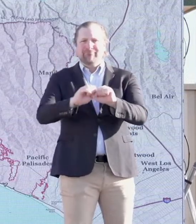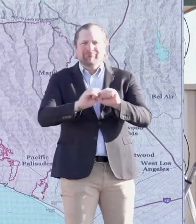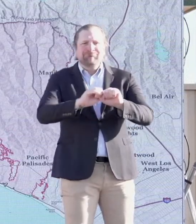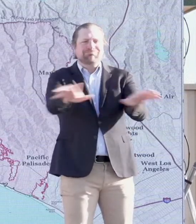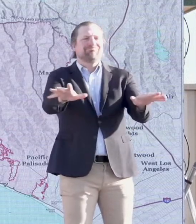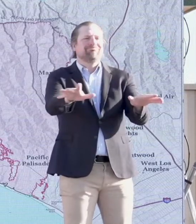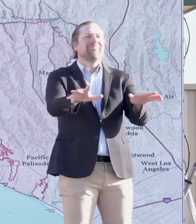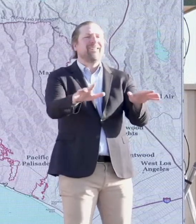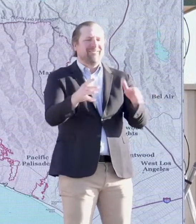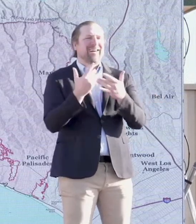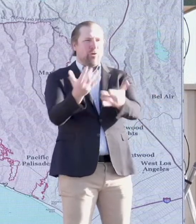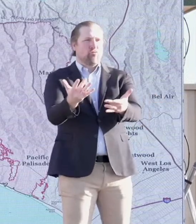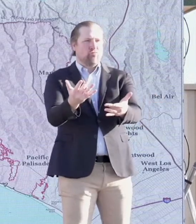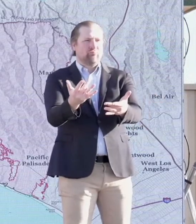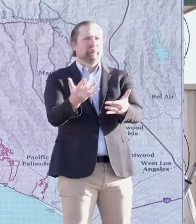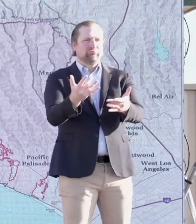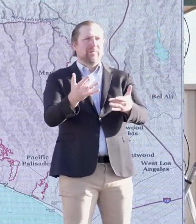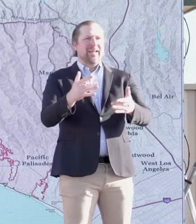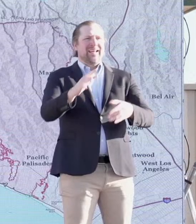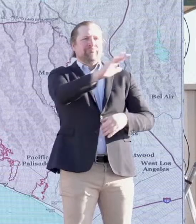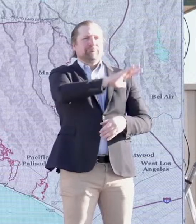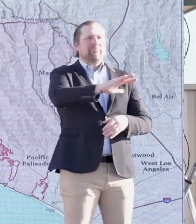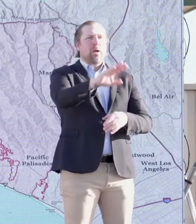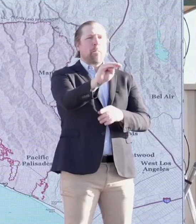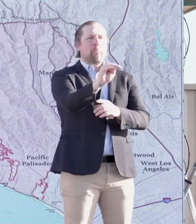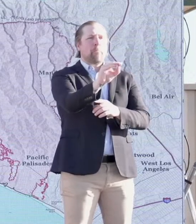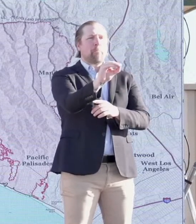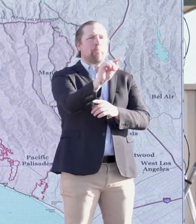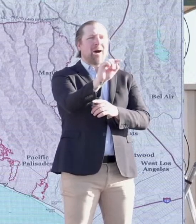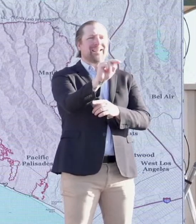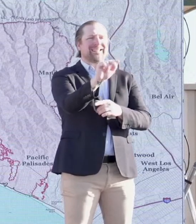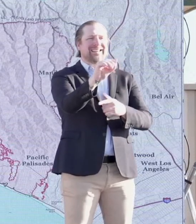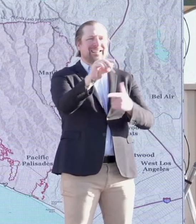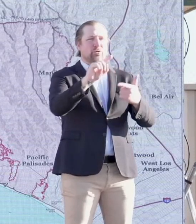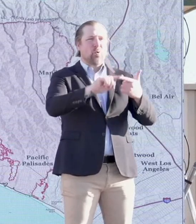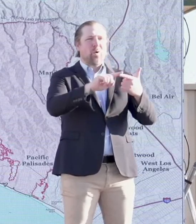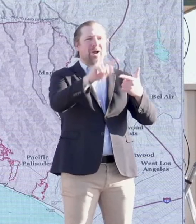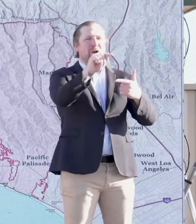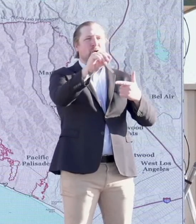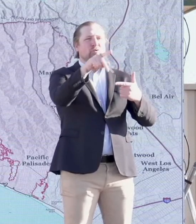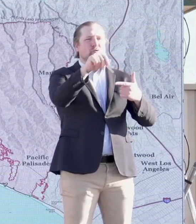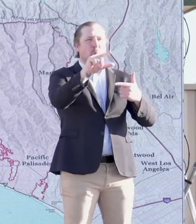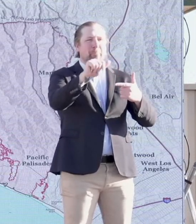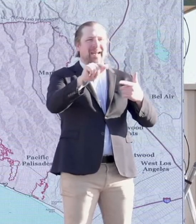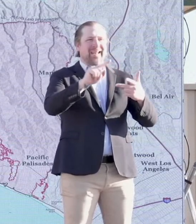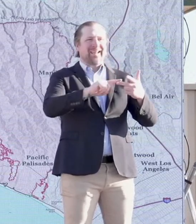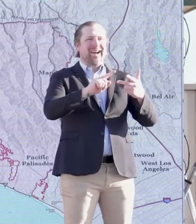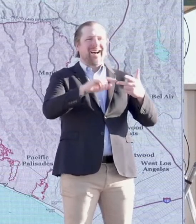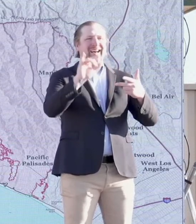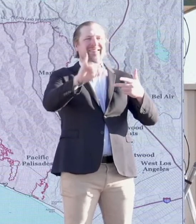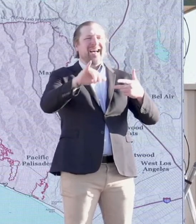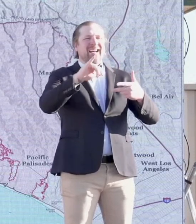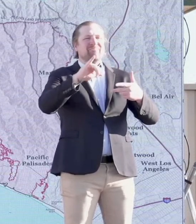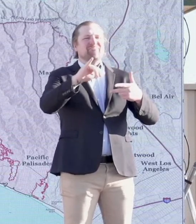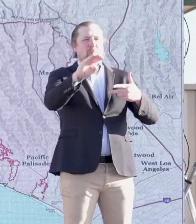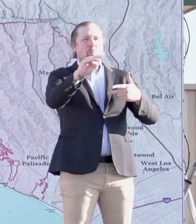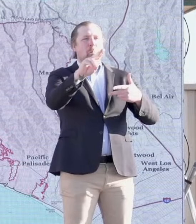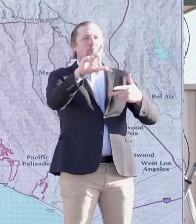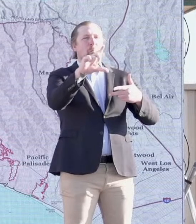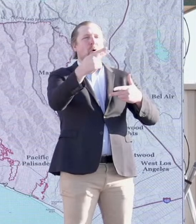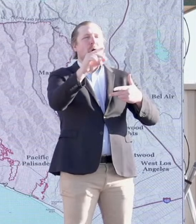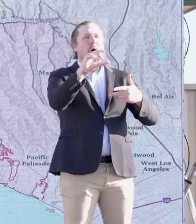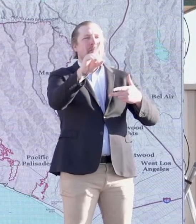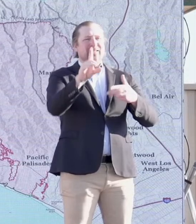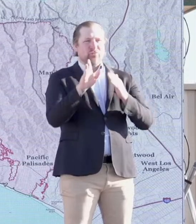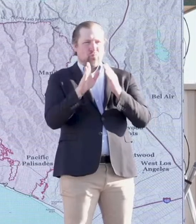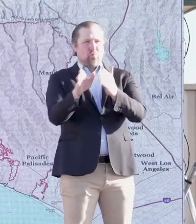So along the top side in the communities of Montanito, Fernwood, Topanga Oaks, Sylvia Parks, and along that dirt Mulholland Road, we